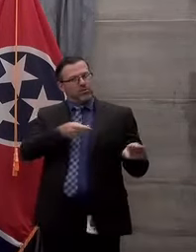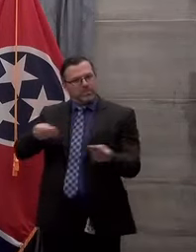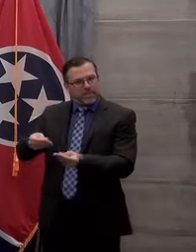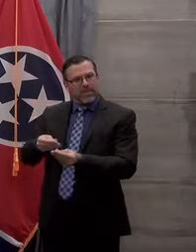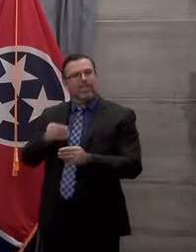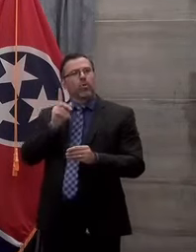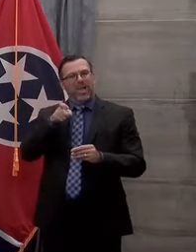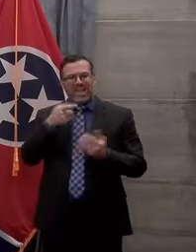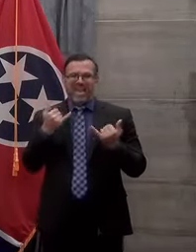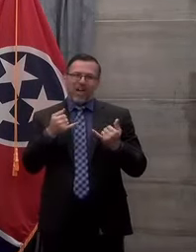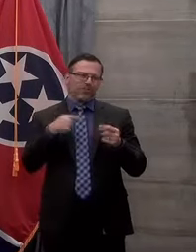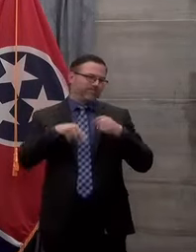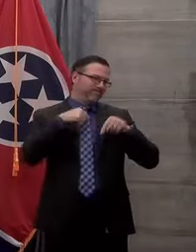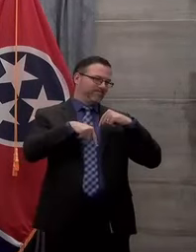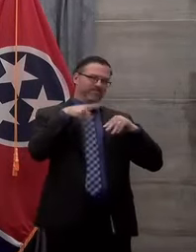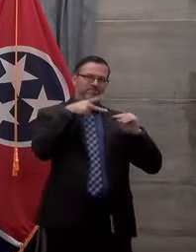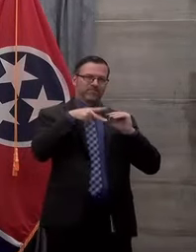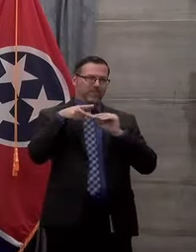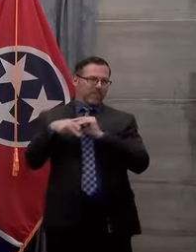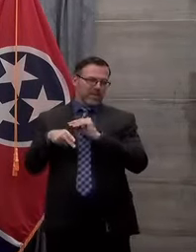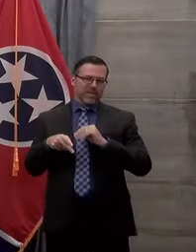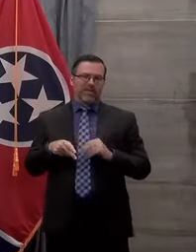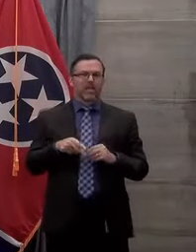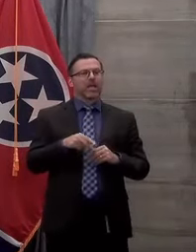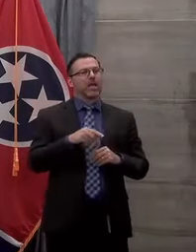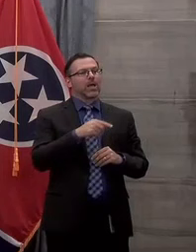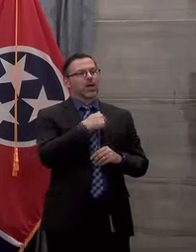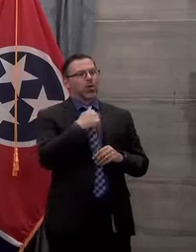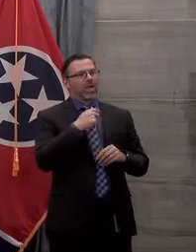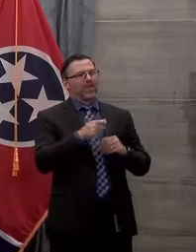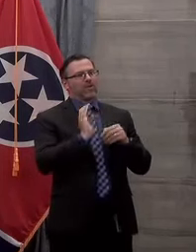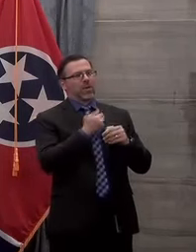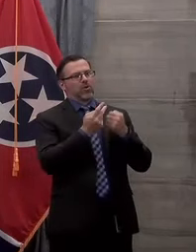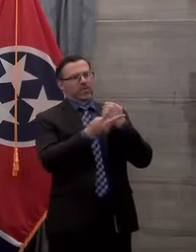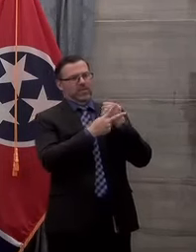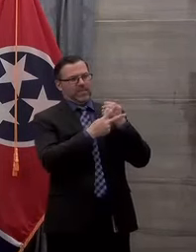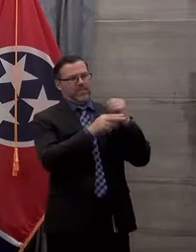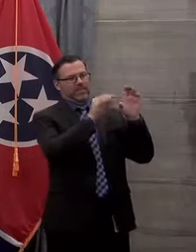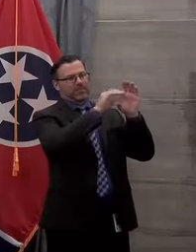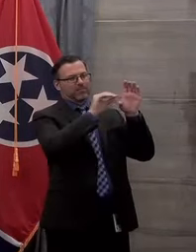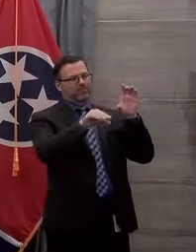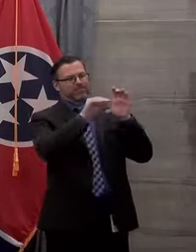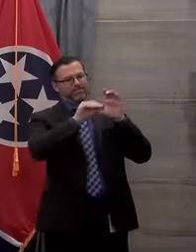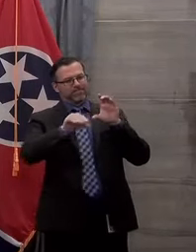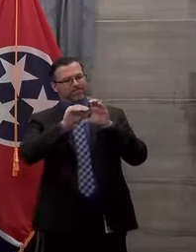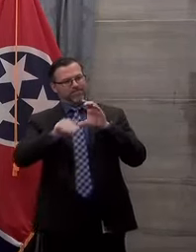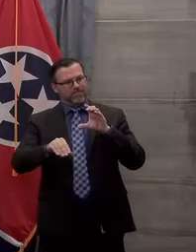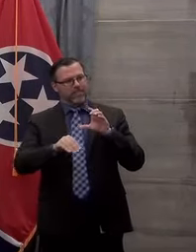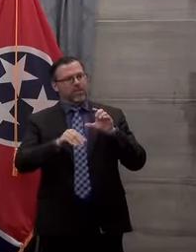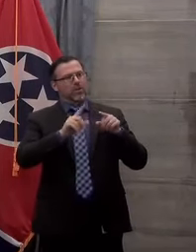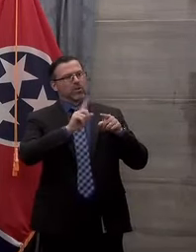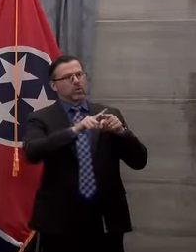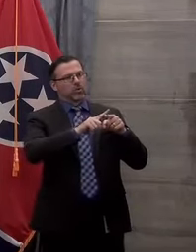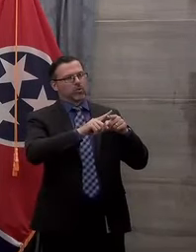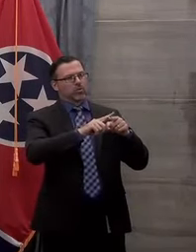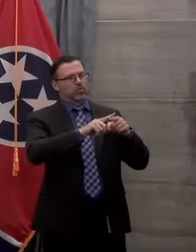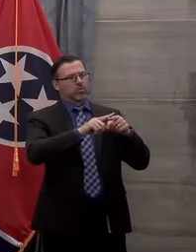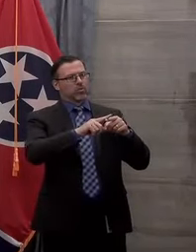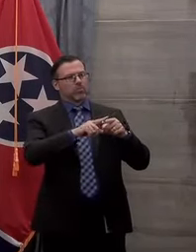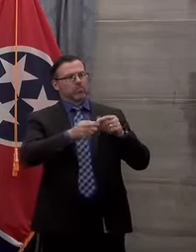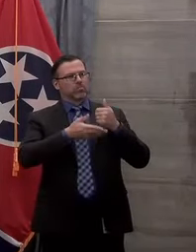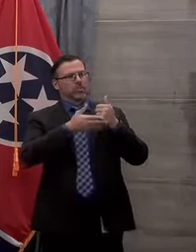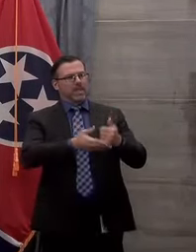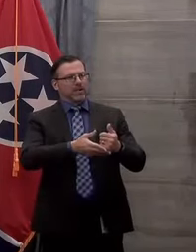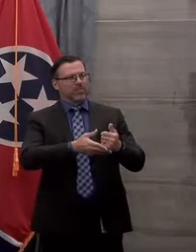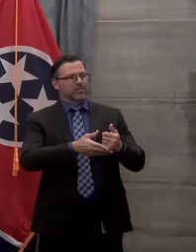cuts in every department, and actually tapping reserve funds to make up the deficit, not add to